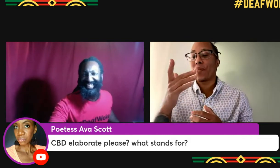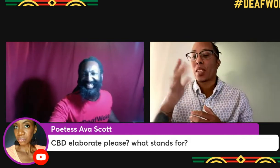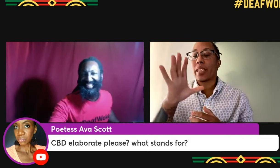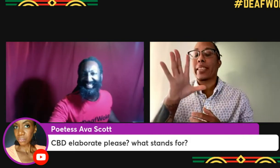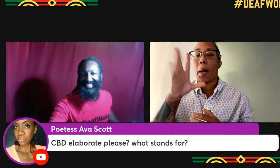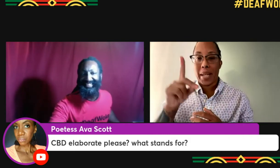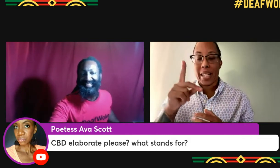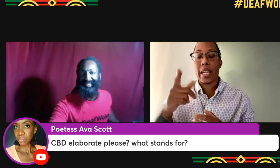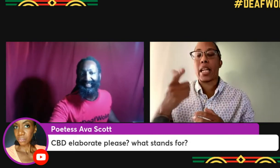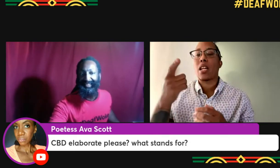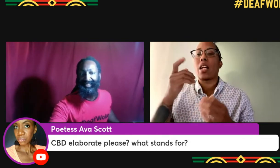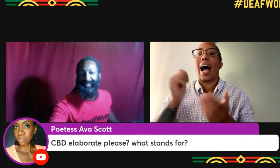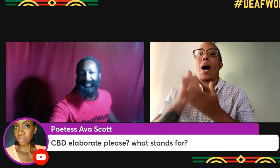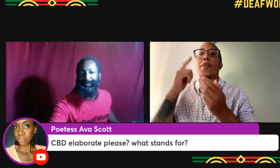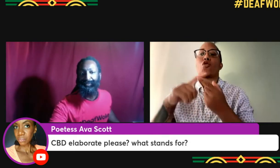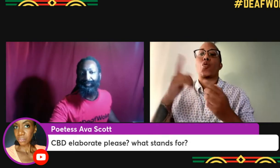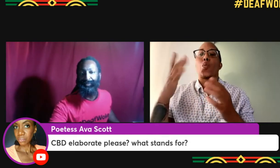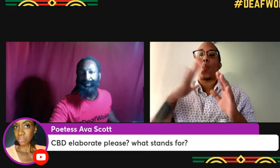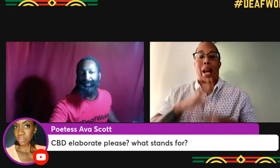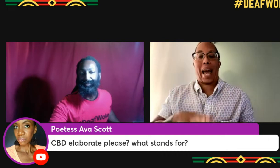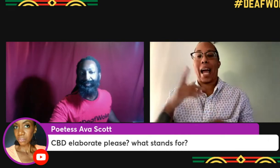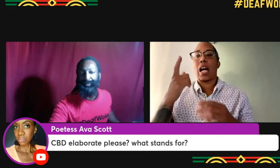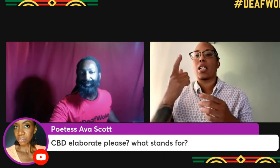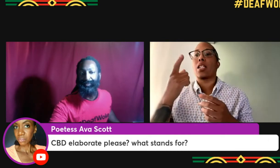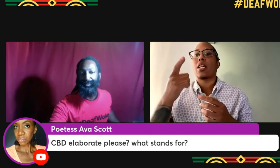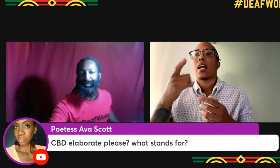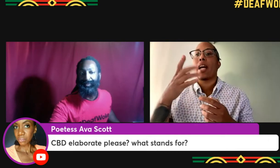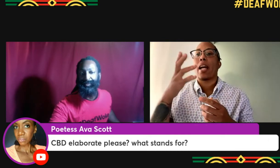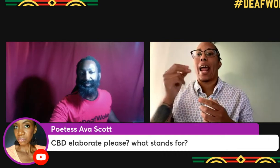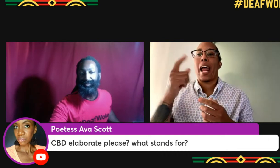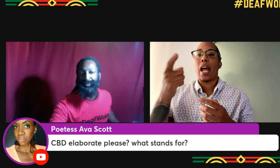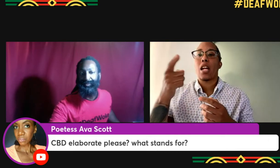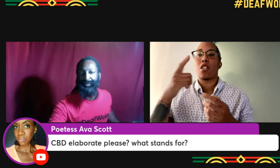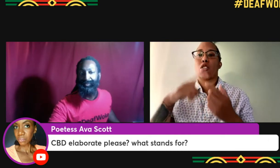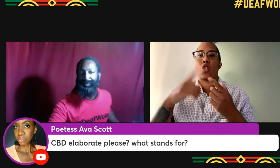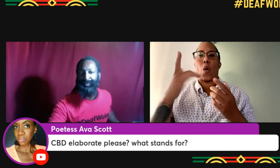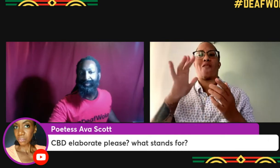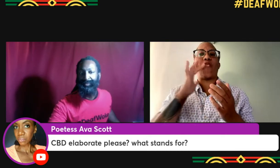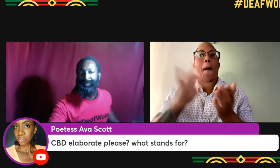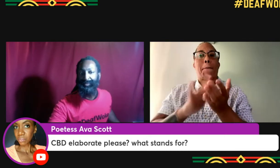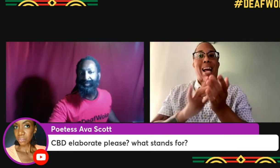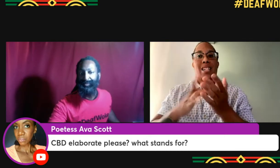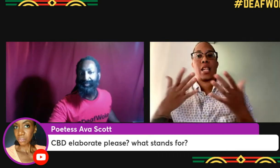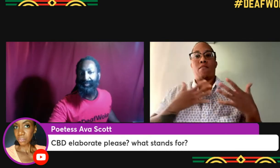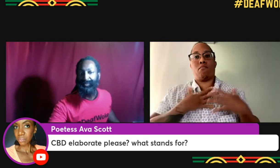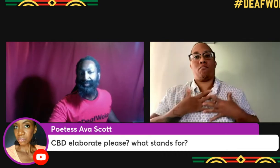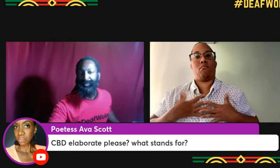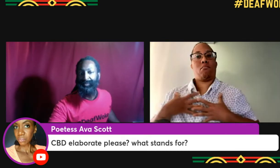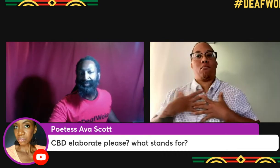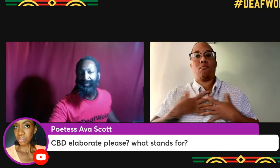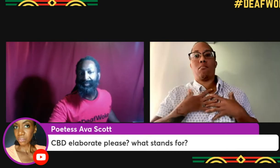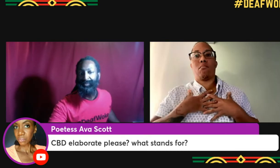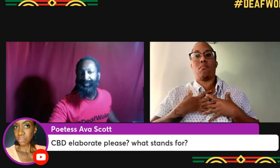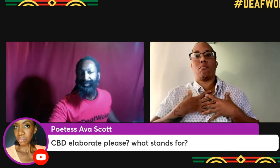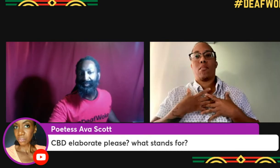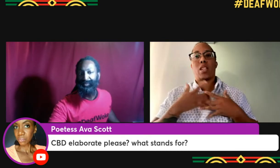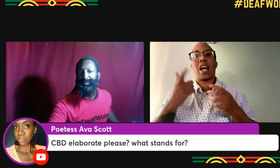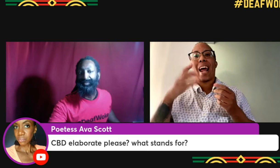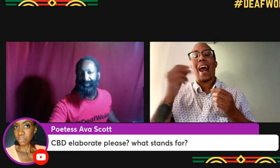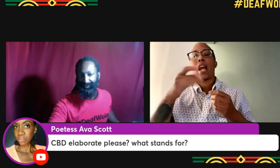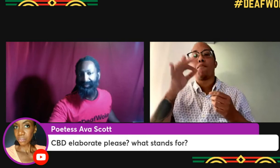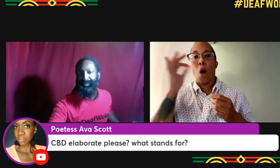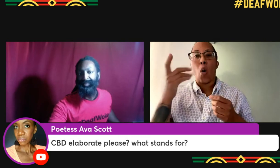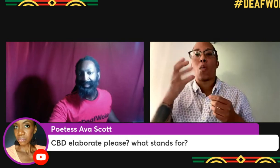Whoops. Okay. With CBD, it helps to relax the body. And it's a